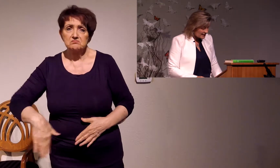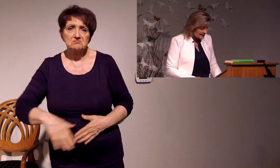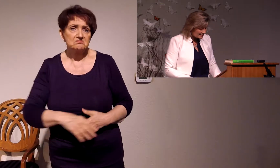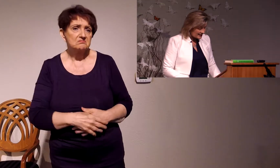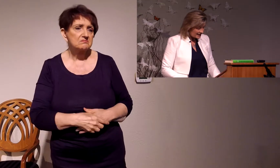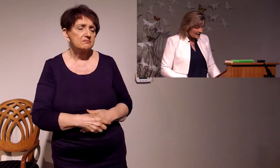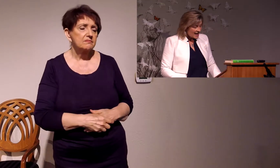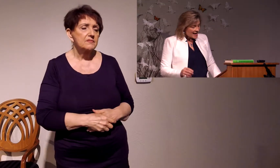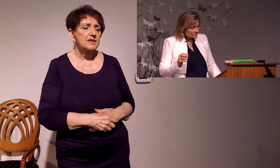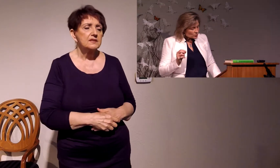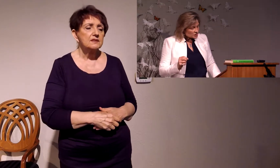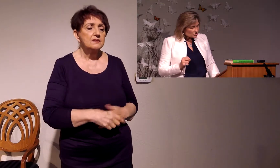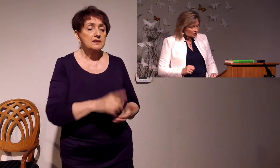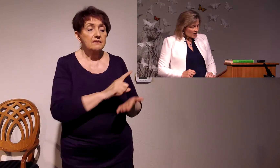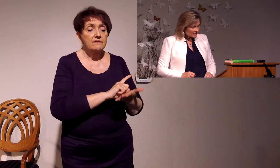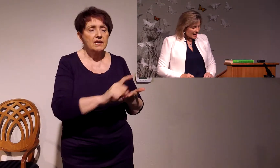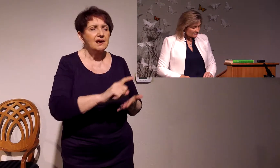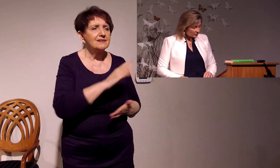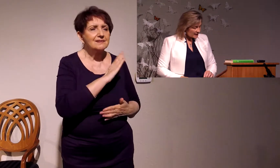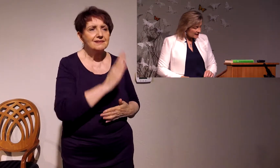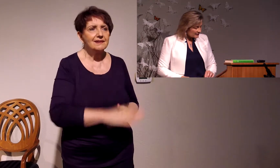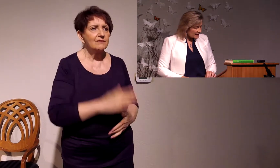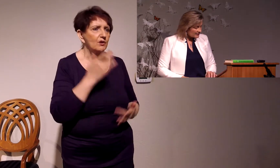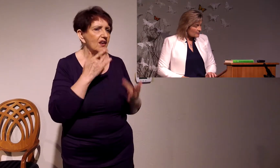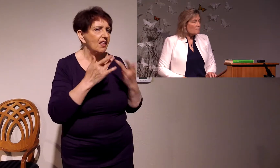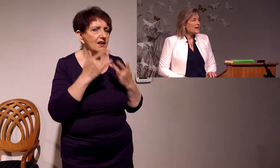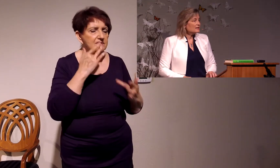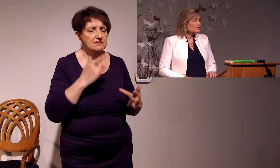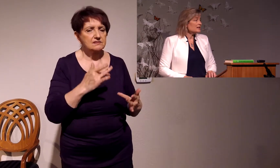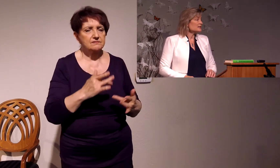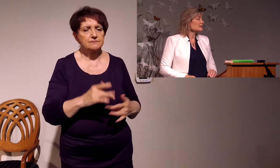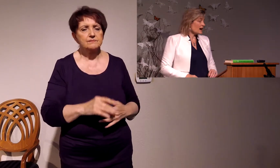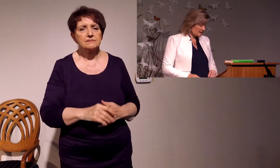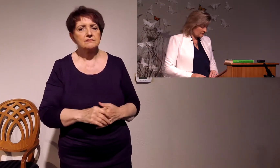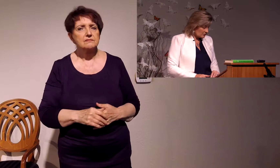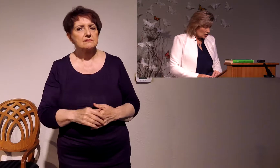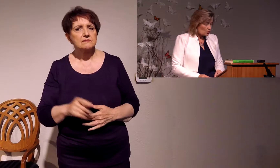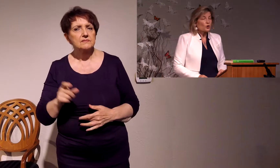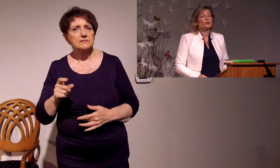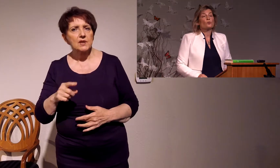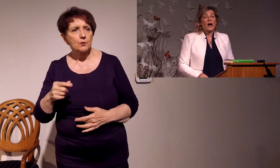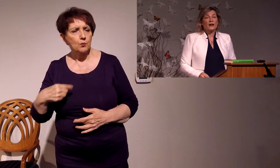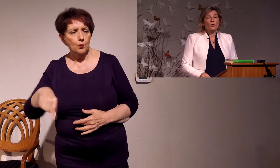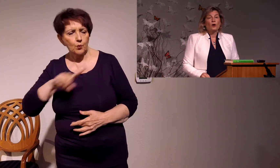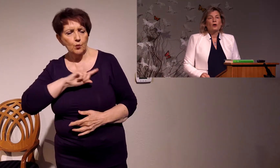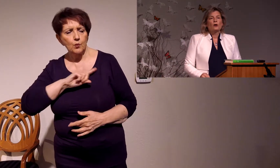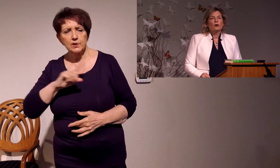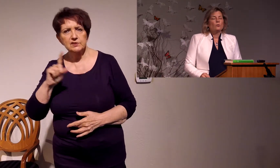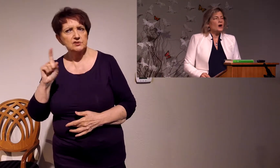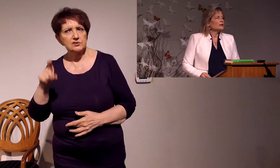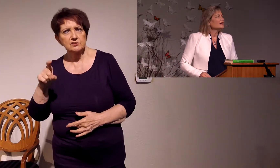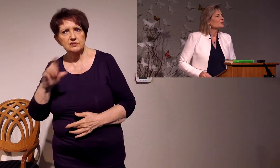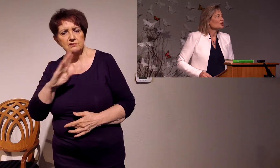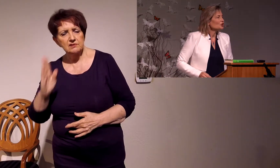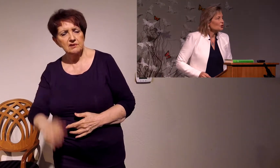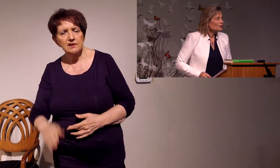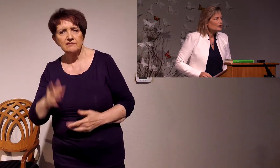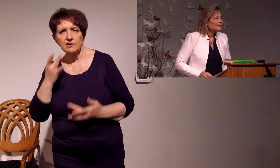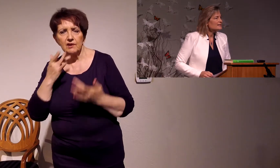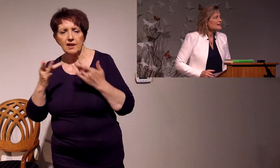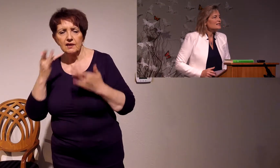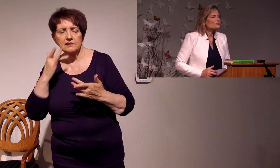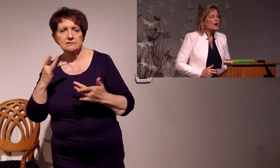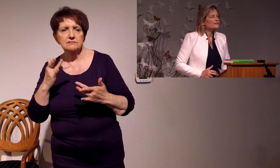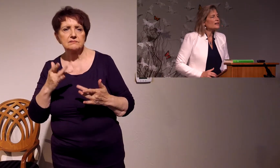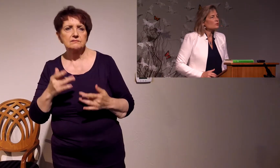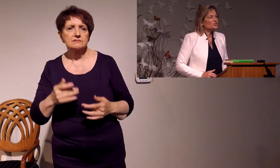lack for anything, and we should not lack for anything that makes this life worthwhile while here on earth.